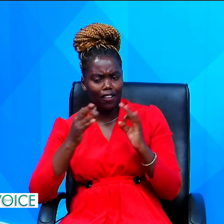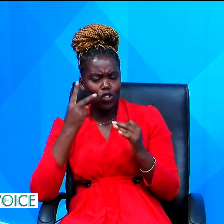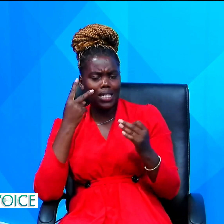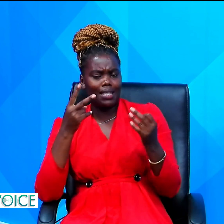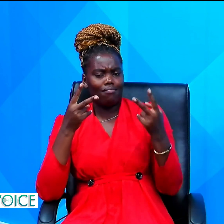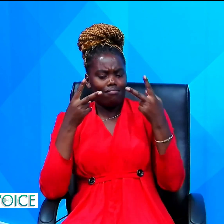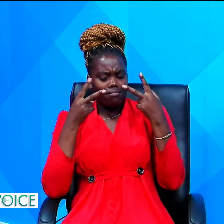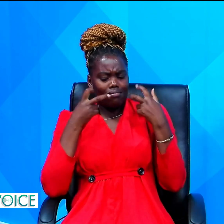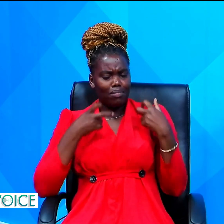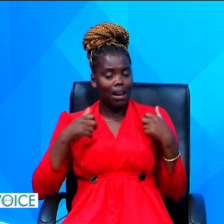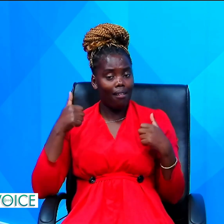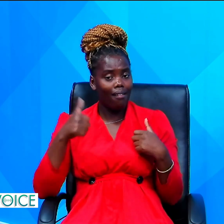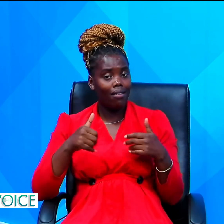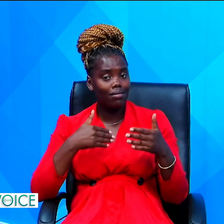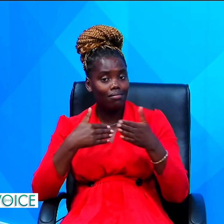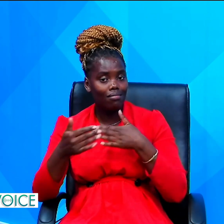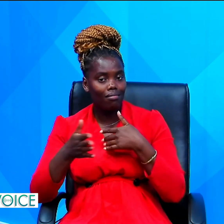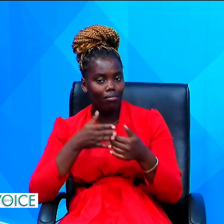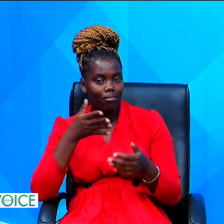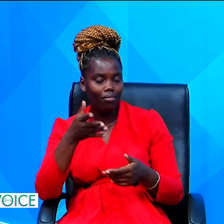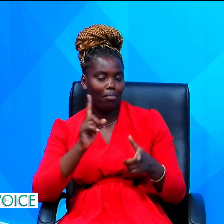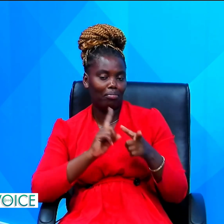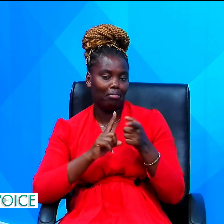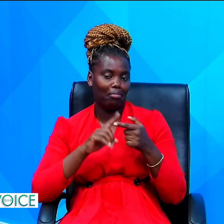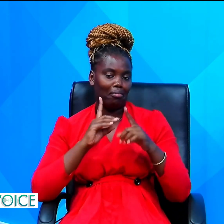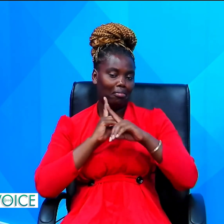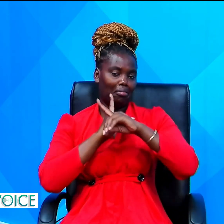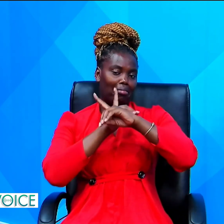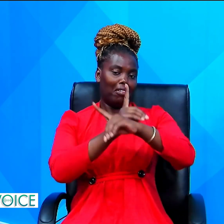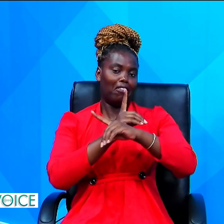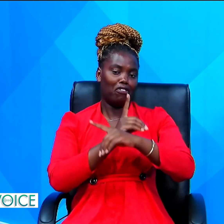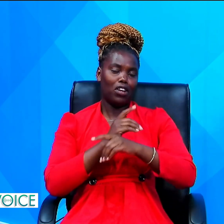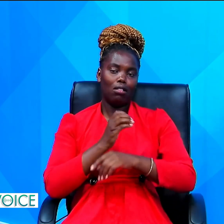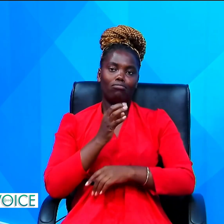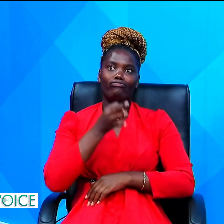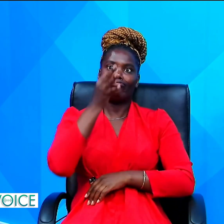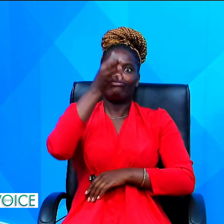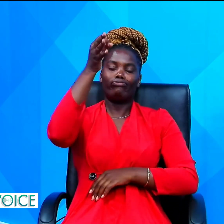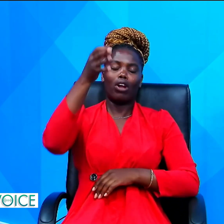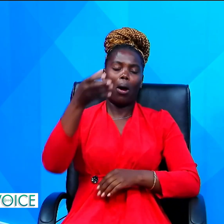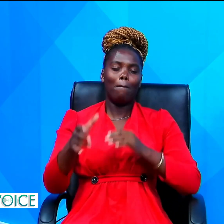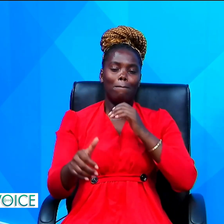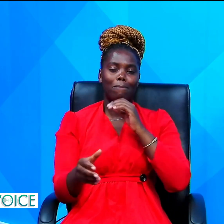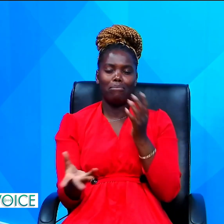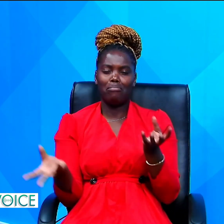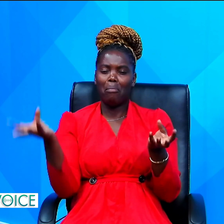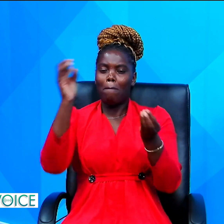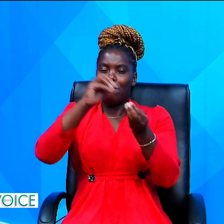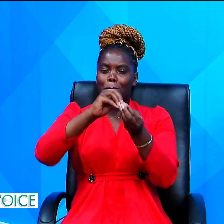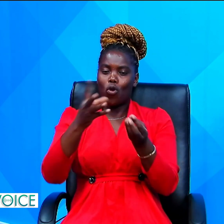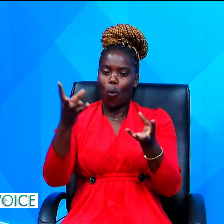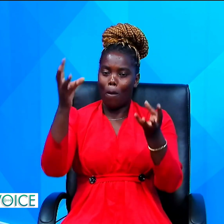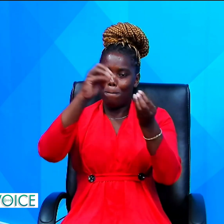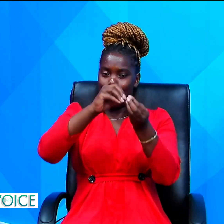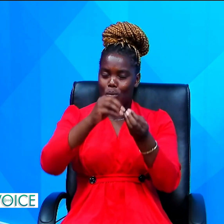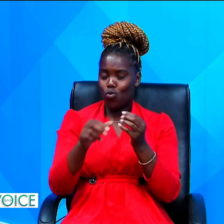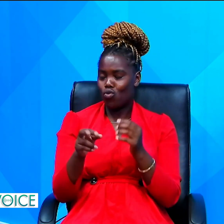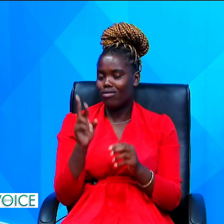scanned, get checked. If you have some symptoms, go to the doctor so that